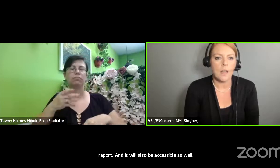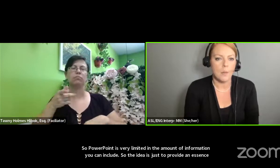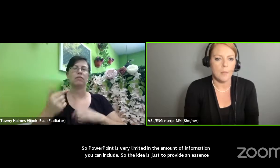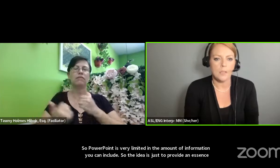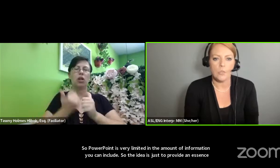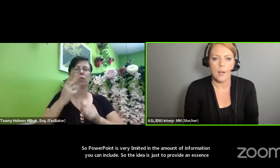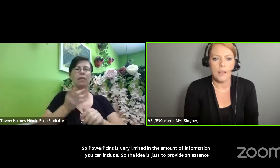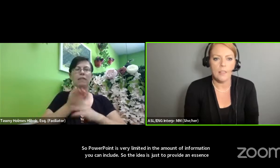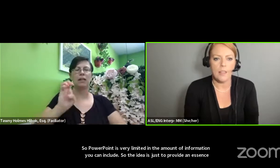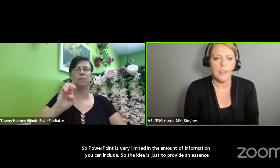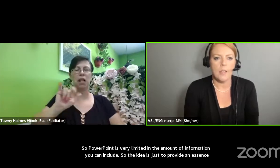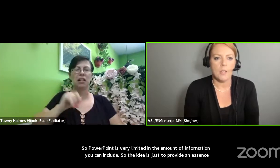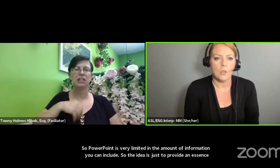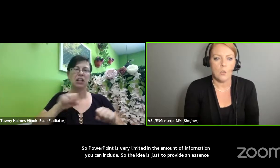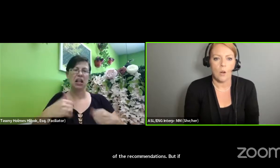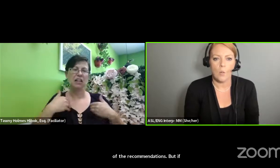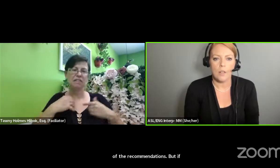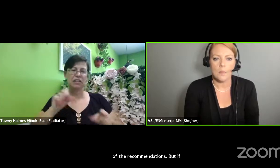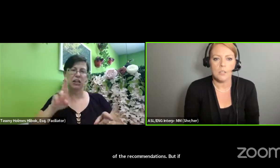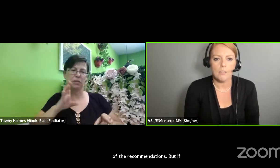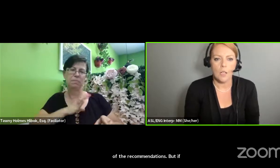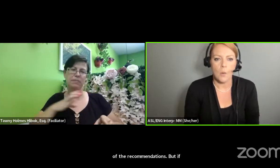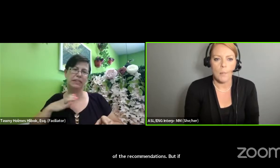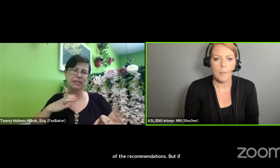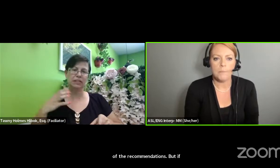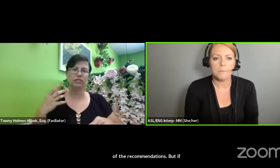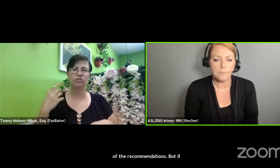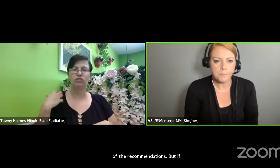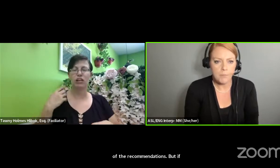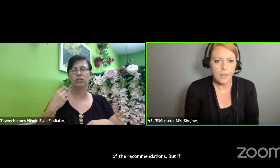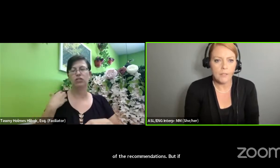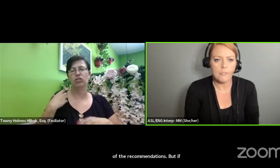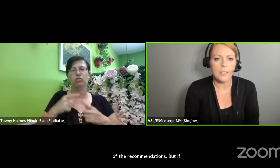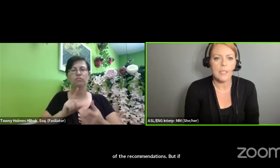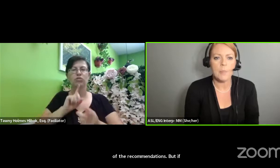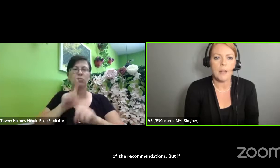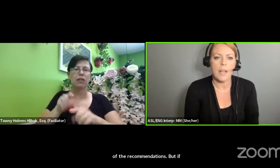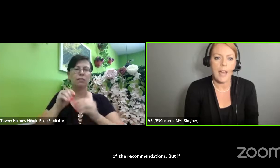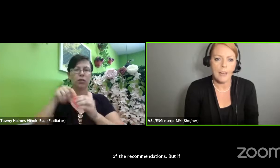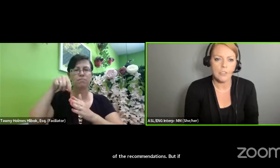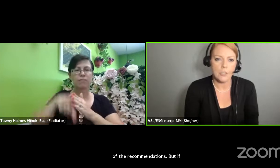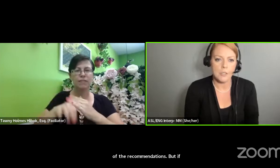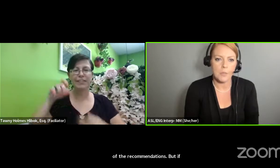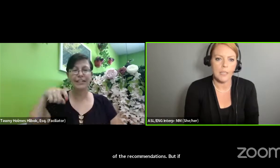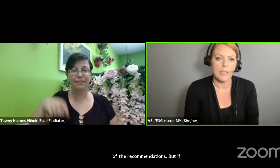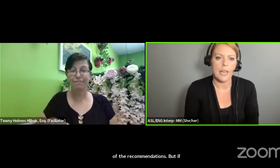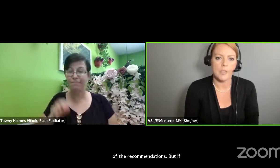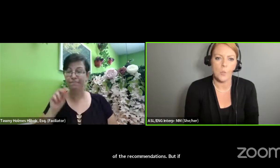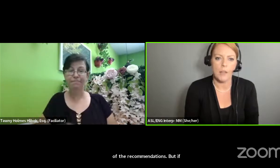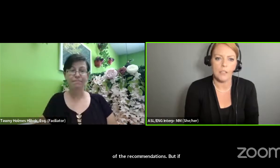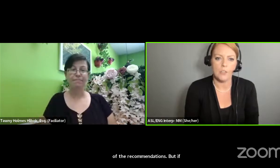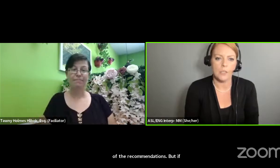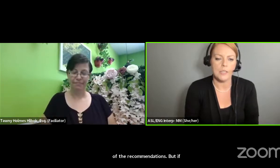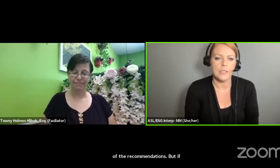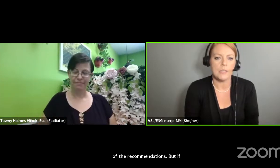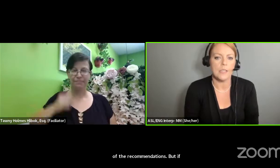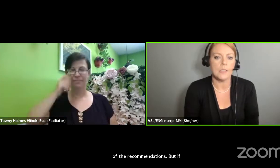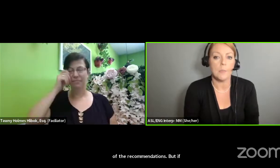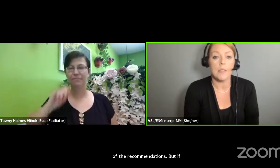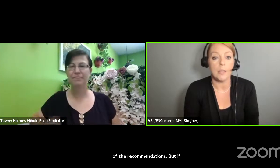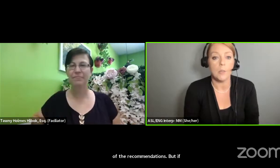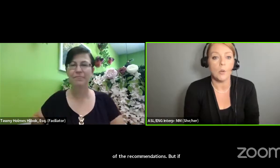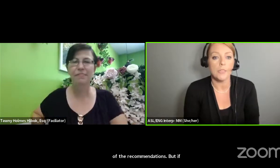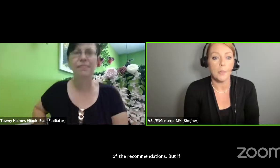questions, comments, or anything, you are welcome to follow up via email after this meeting as well, if you need to